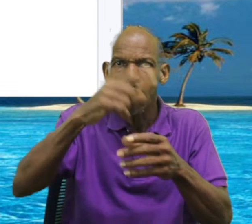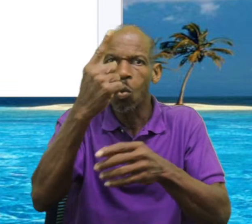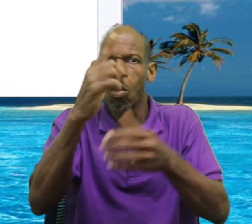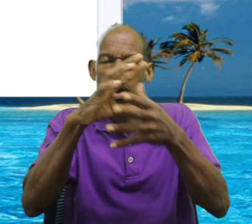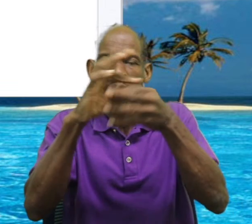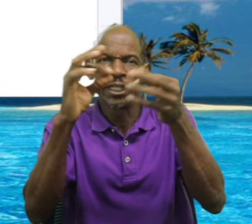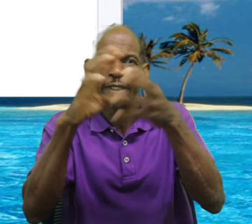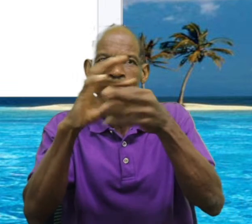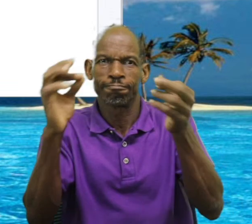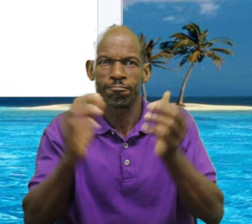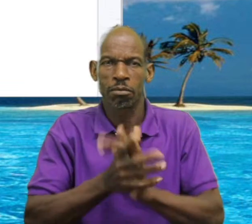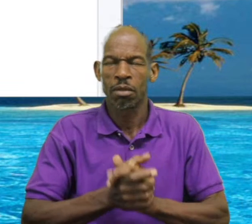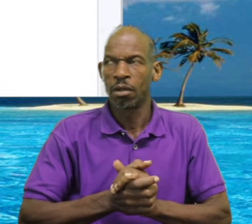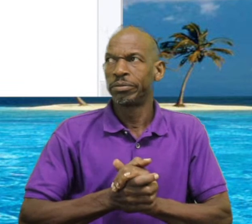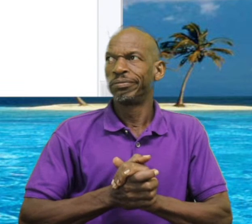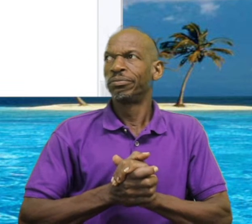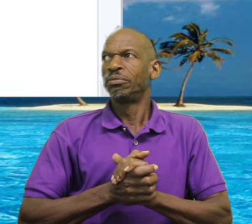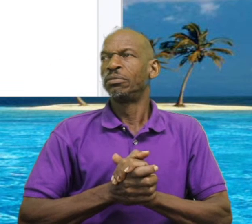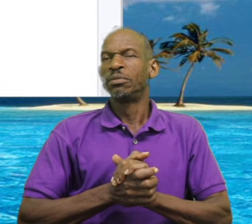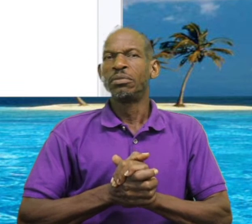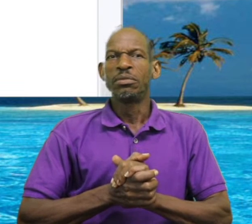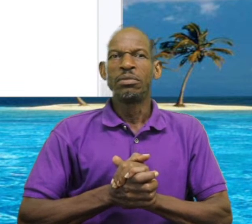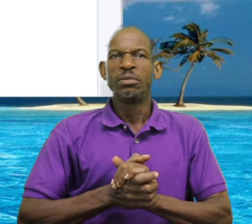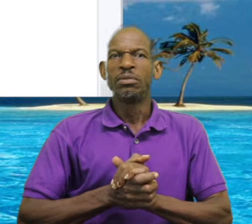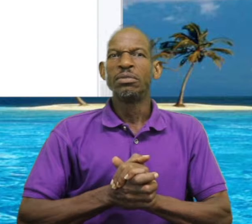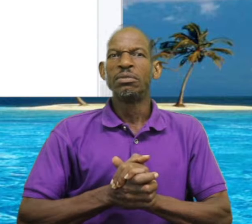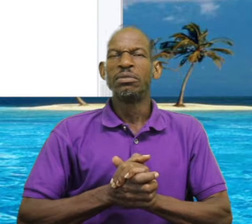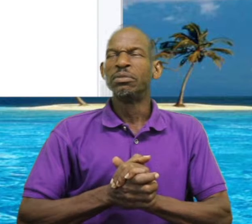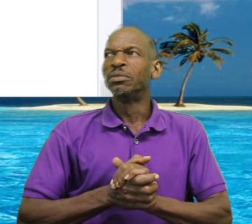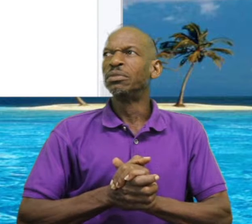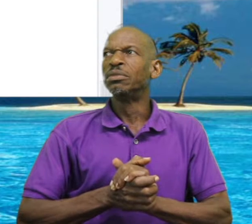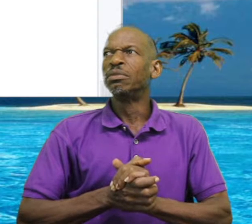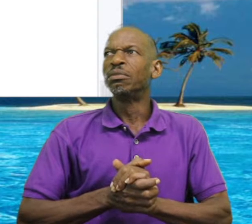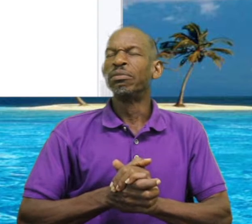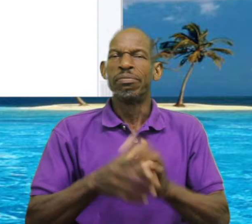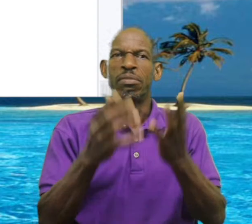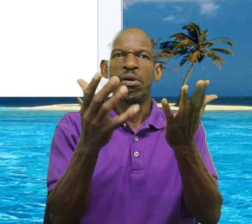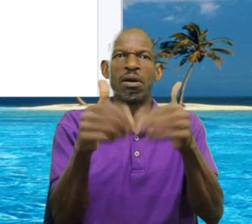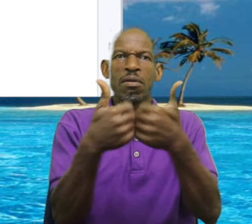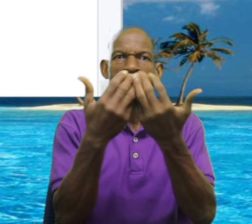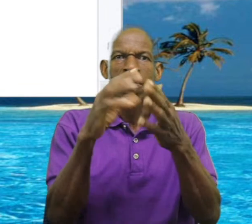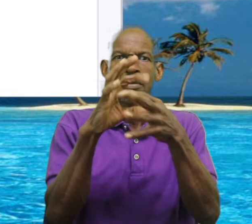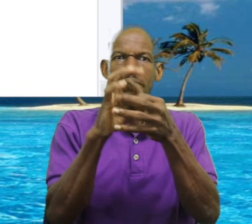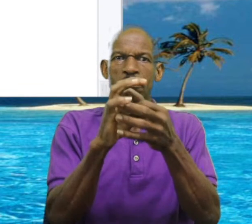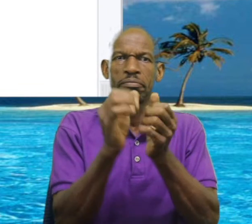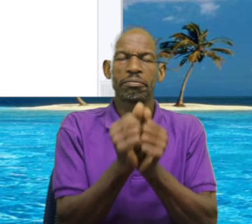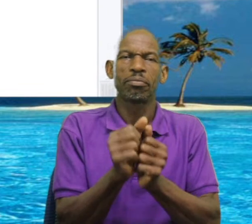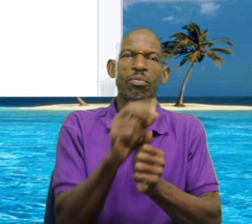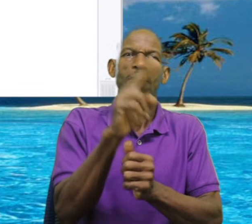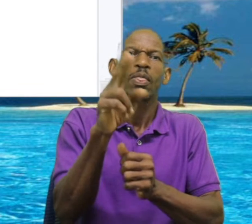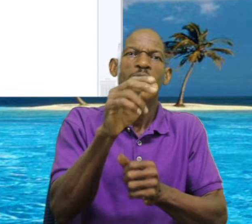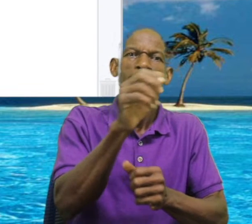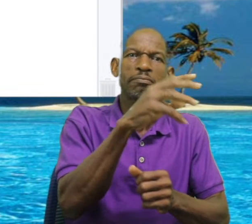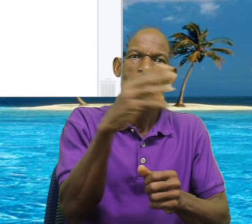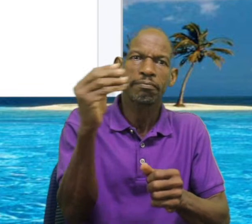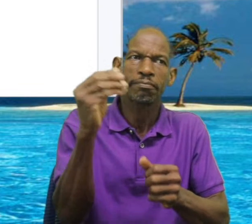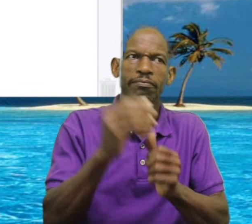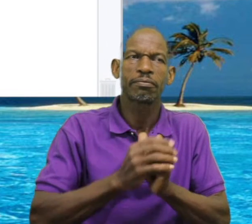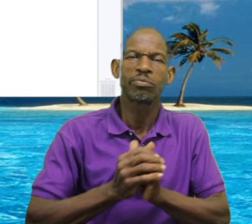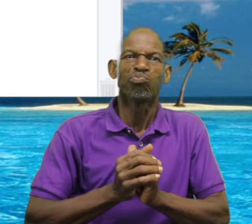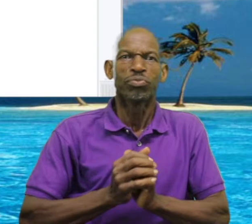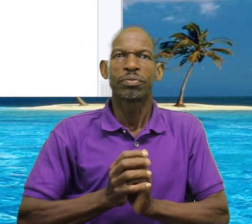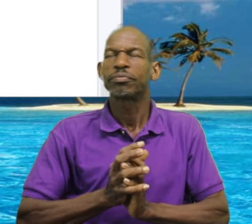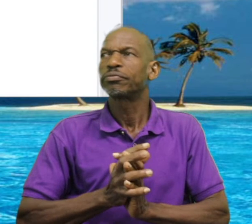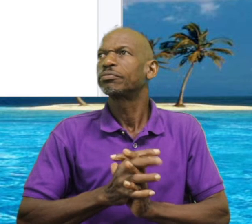sentence. Join up together. I join it with and. I